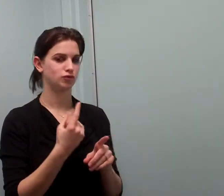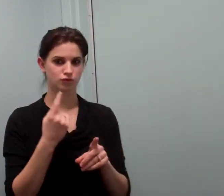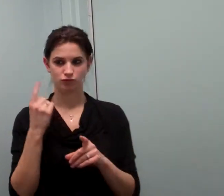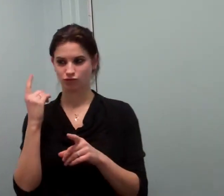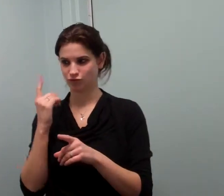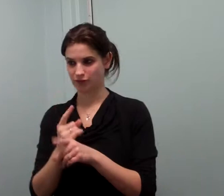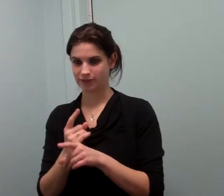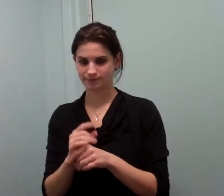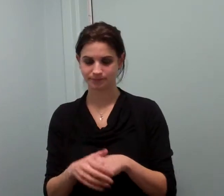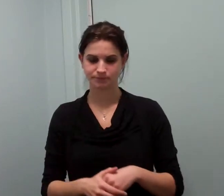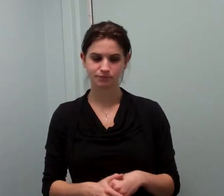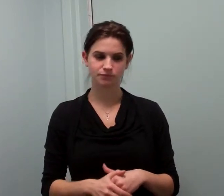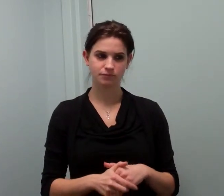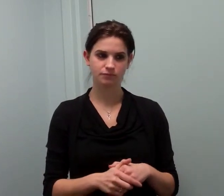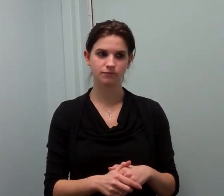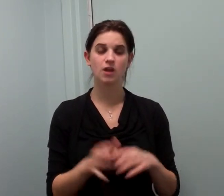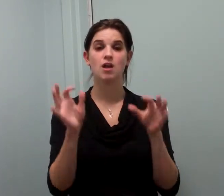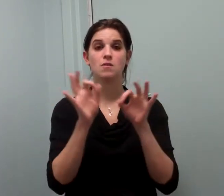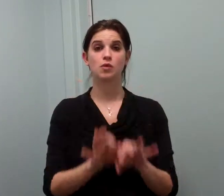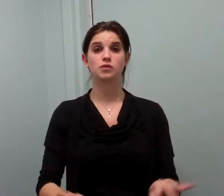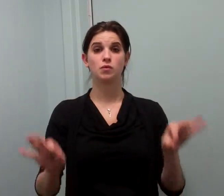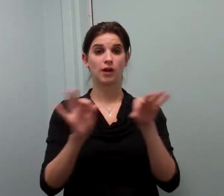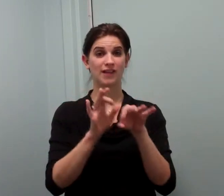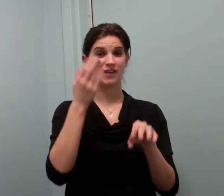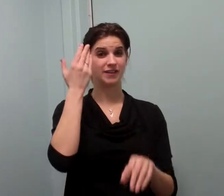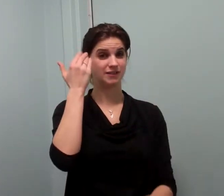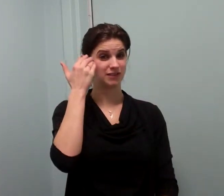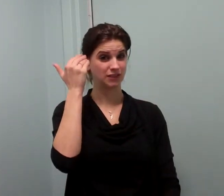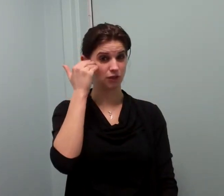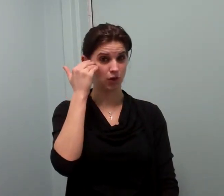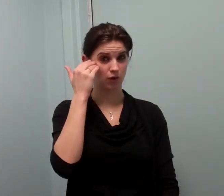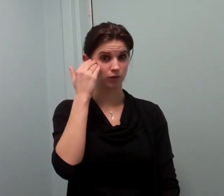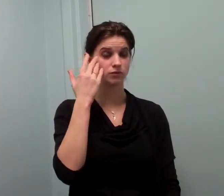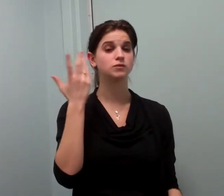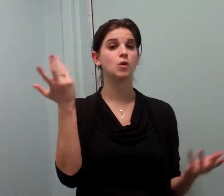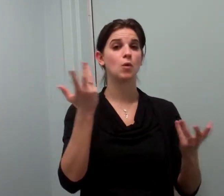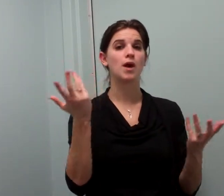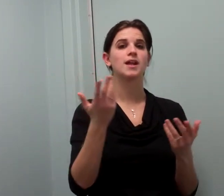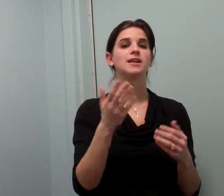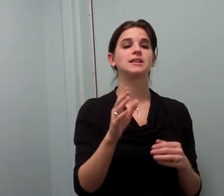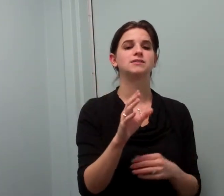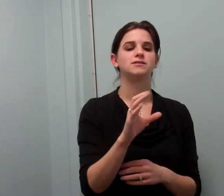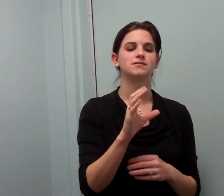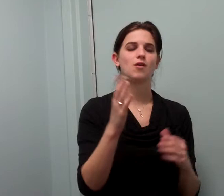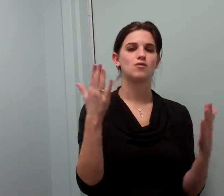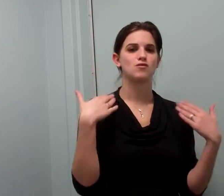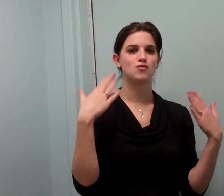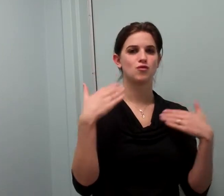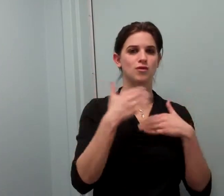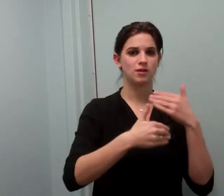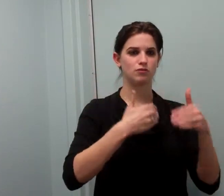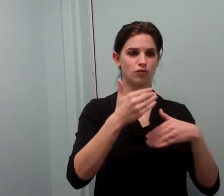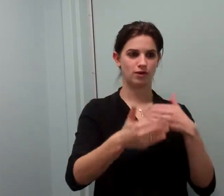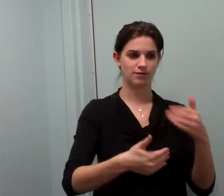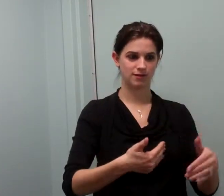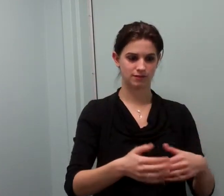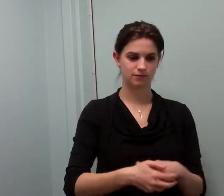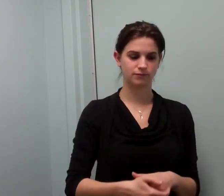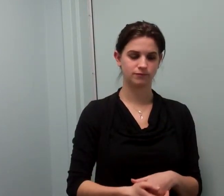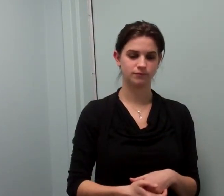the most important thing you need to know about evaporation is it's a cooling process. And we're going to do a little mini lab over